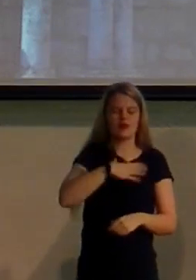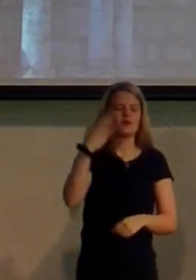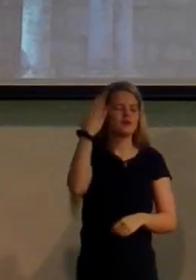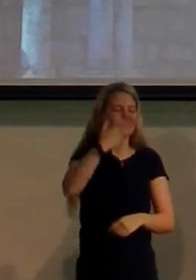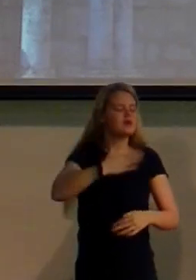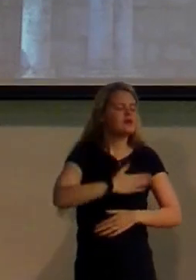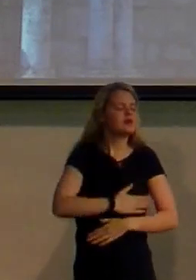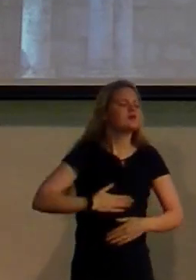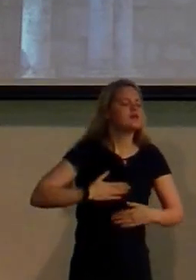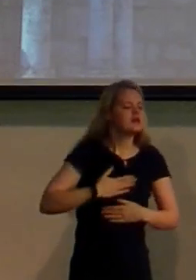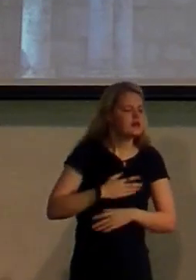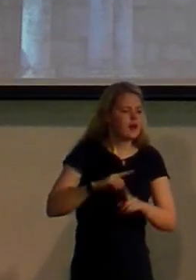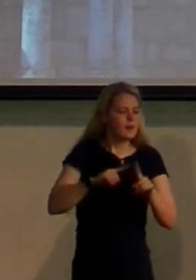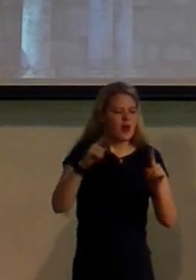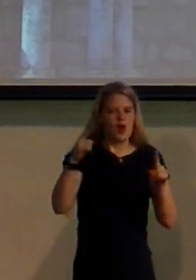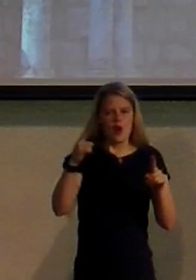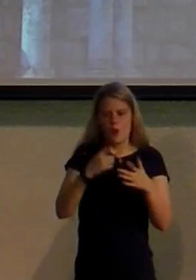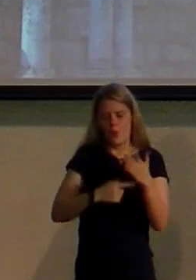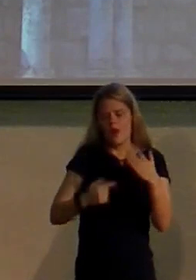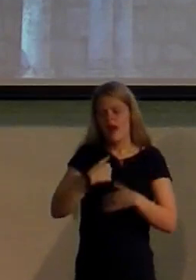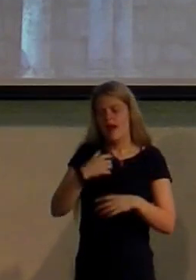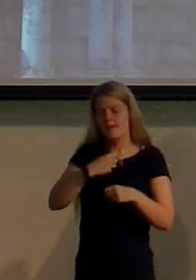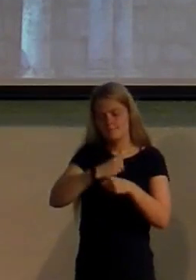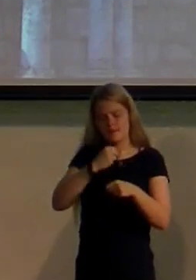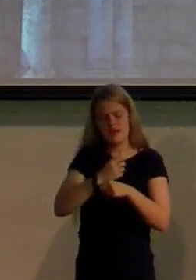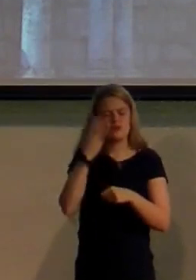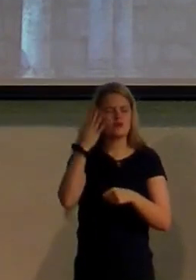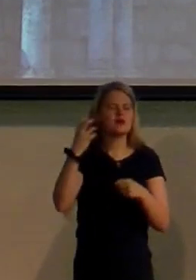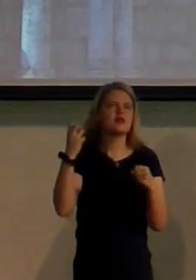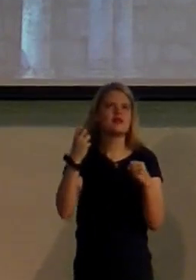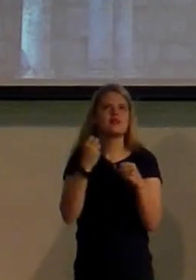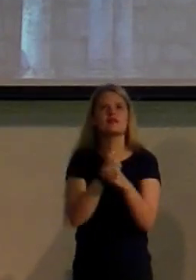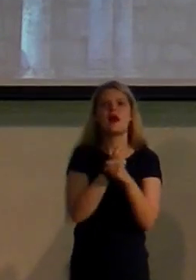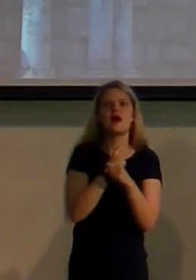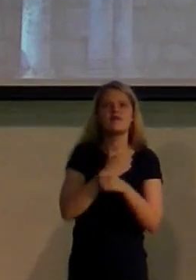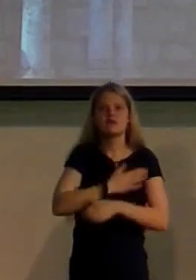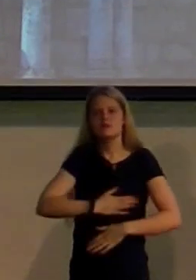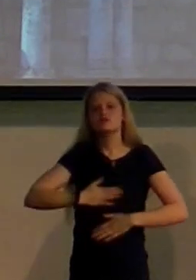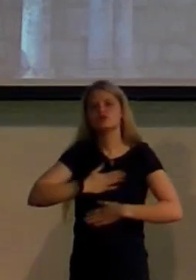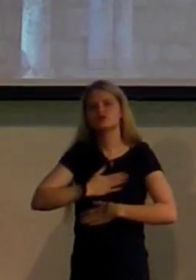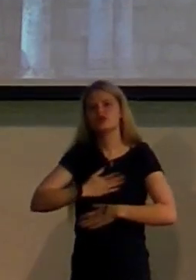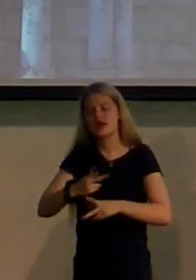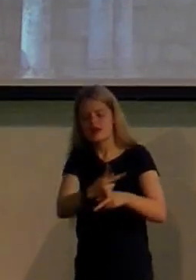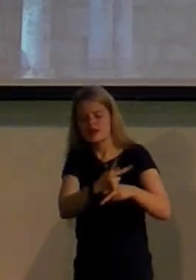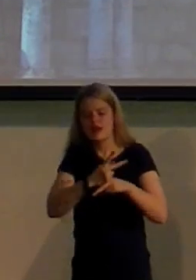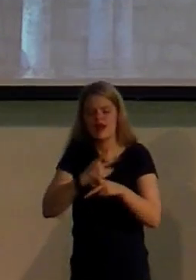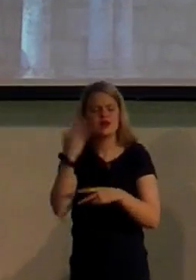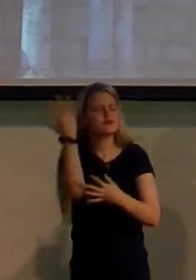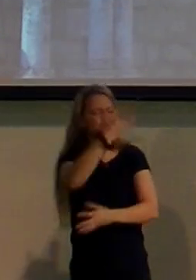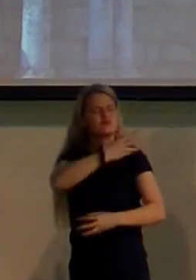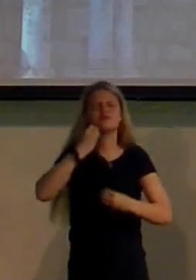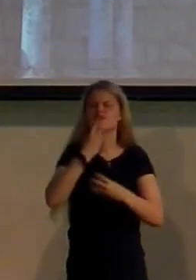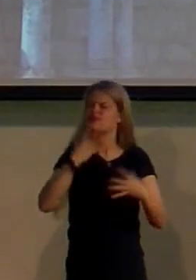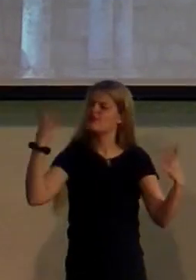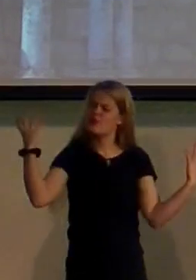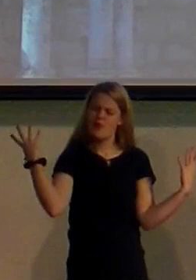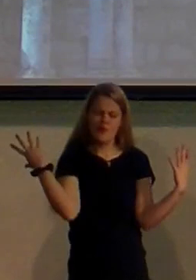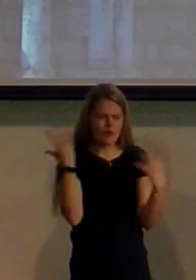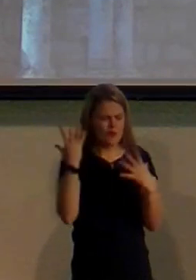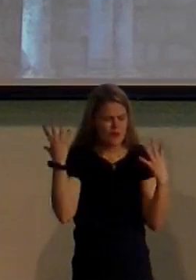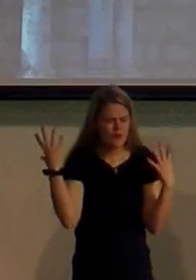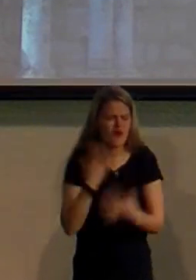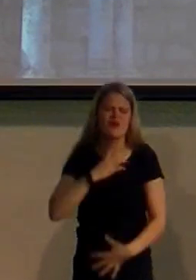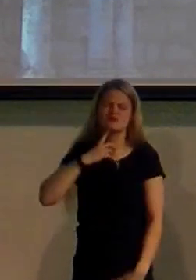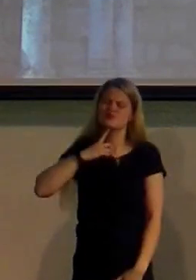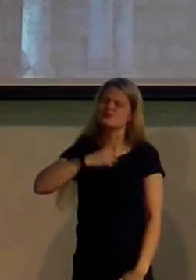But what I've made for him, he's going to love it and appreciate it and care for it. And this is going to be beautiful. And wow, this is so